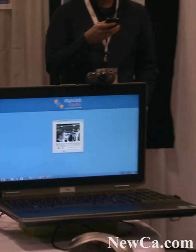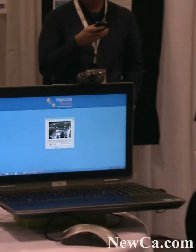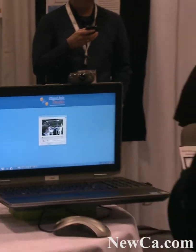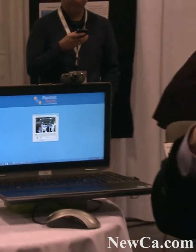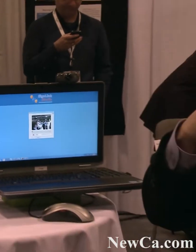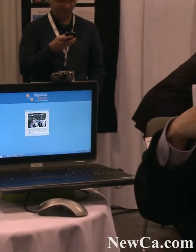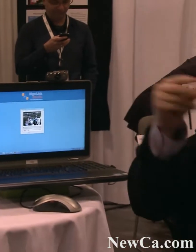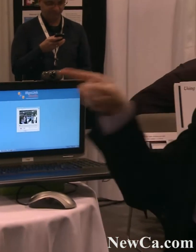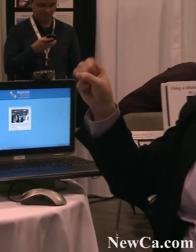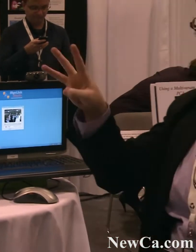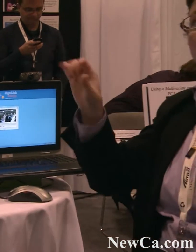environment.